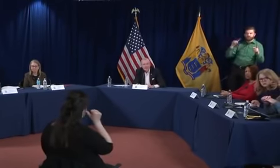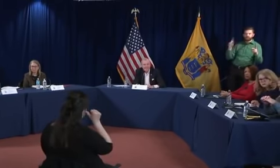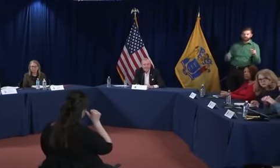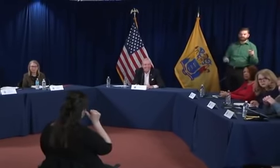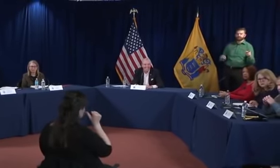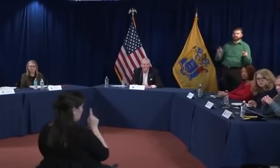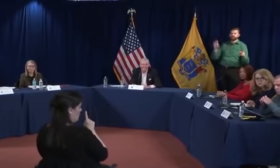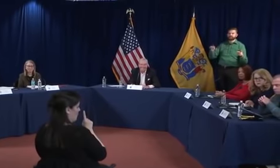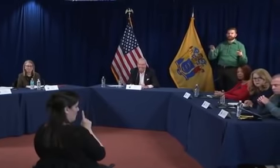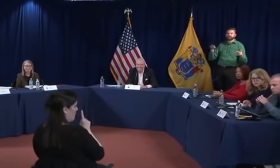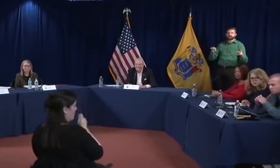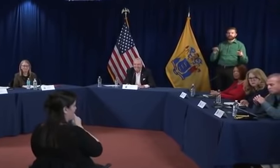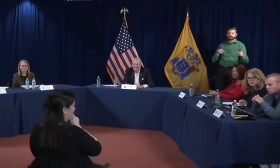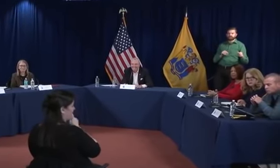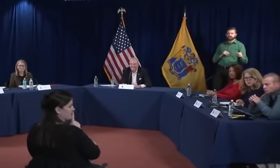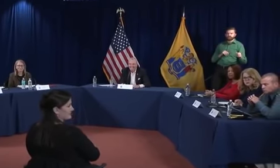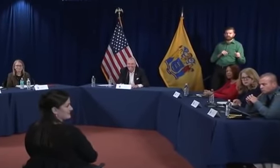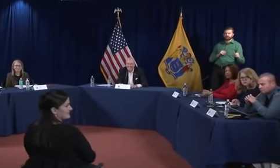Sorry.